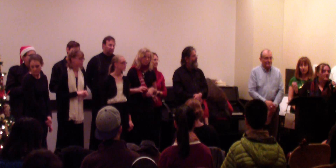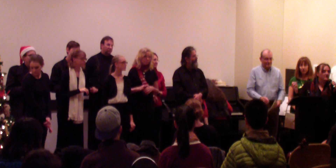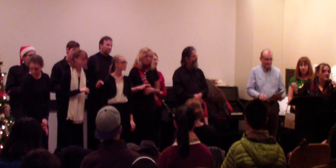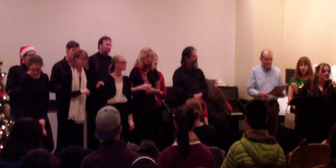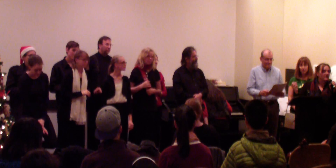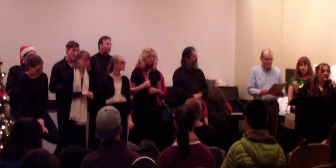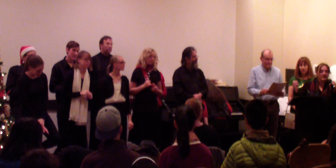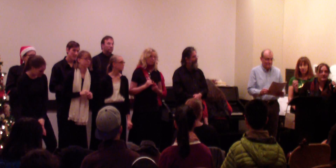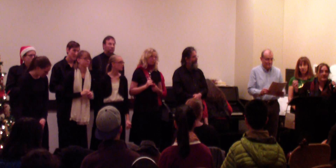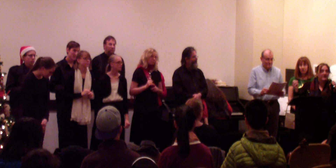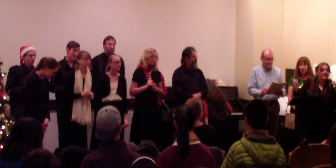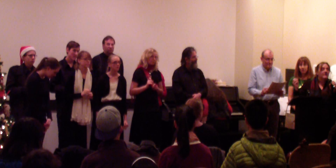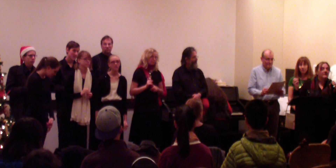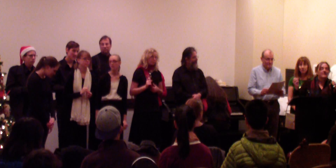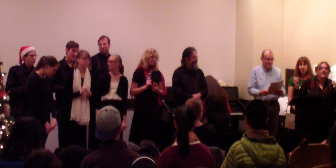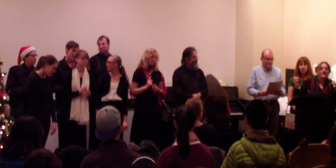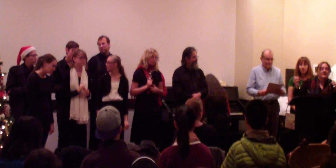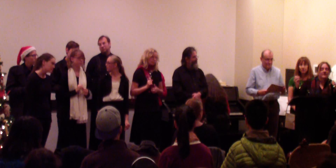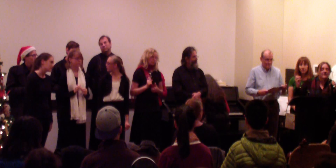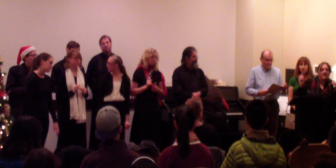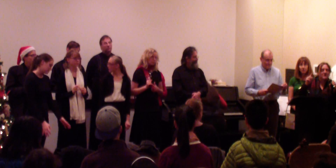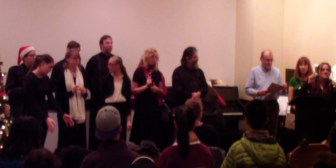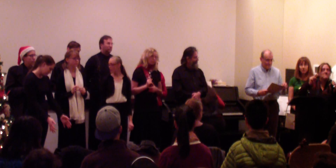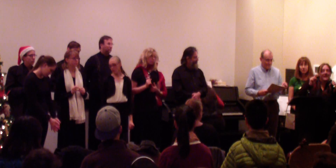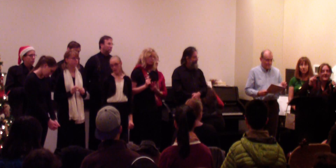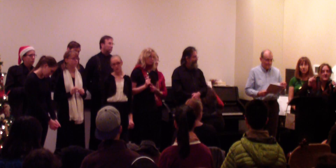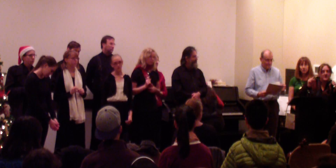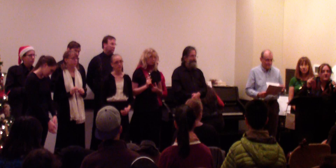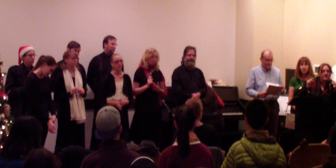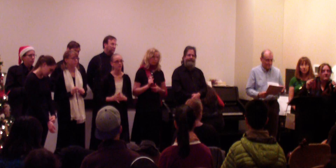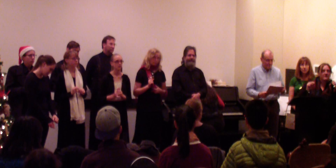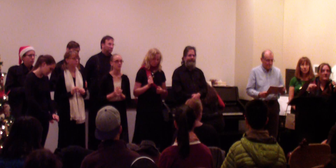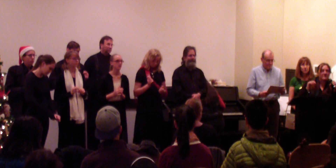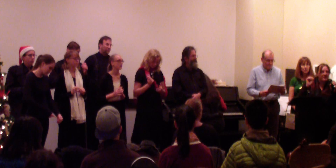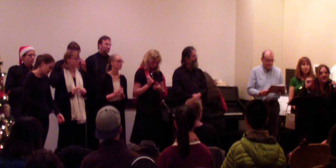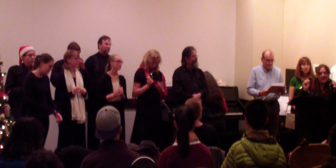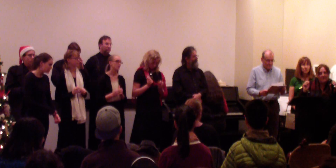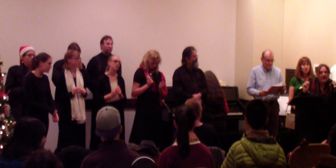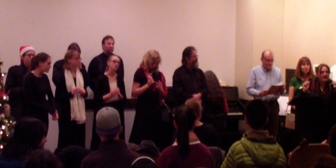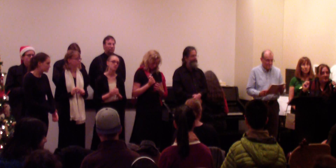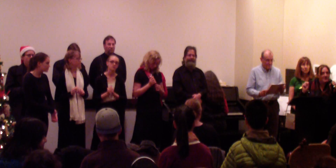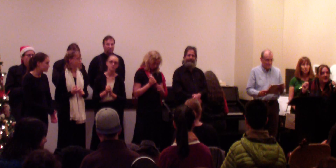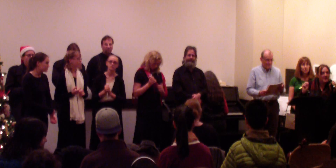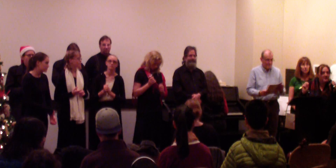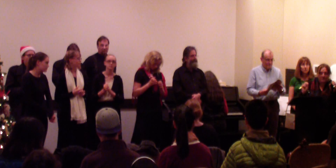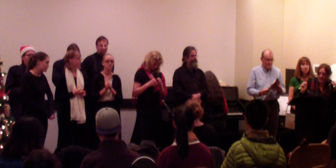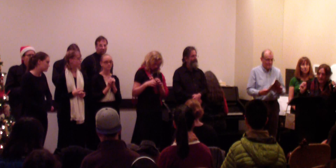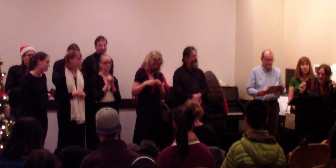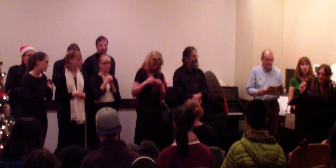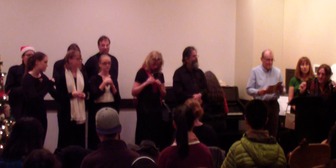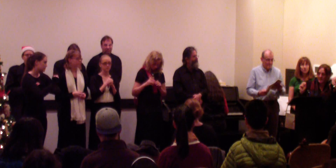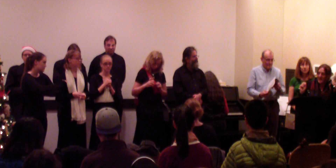do a song that you guys might know, you might be thinking about is coming. So we're going to learn